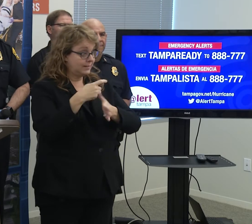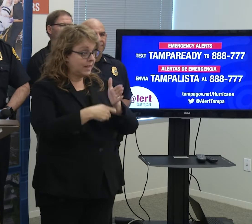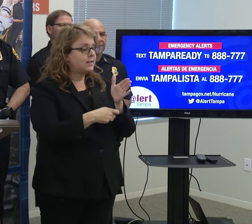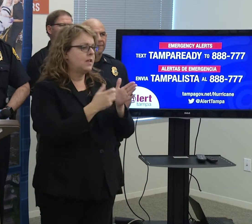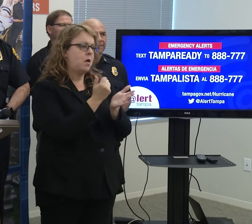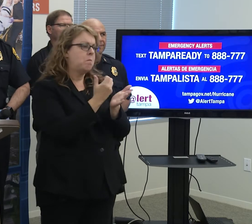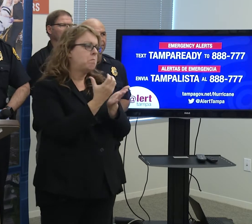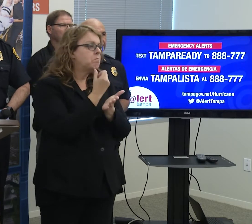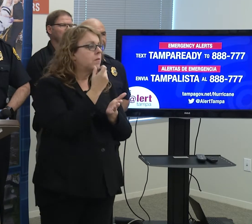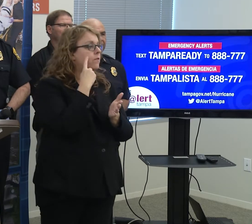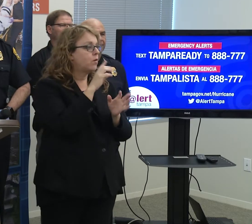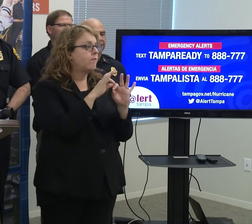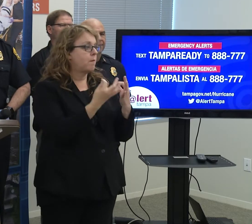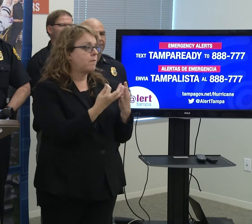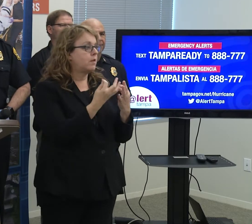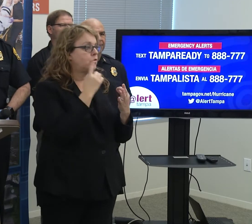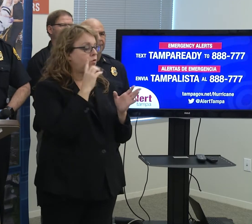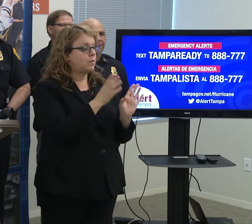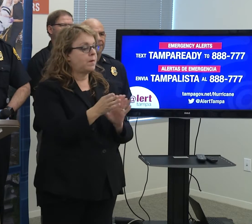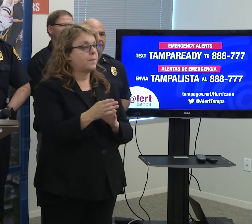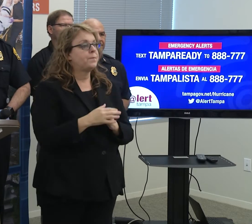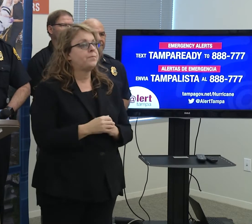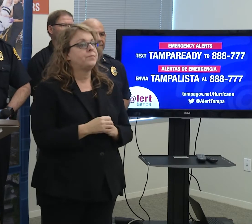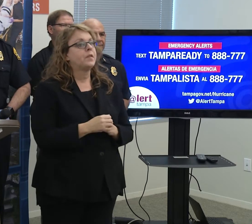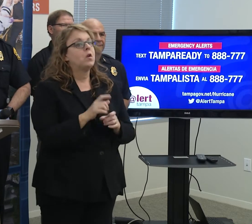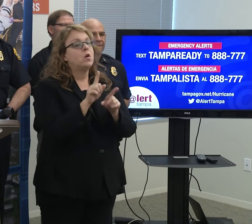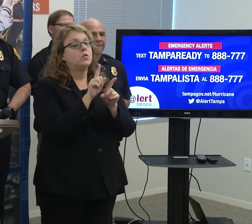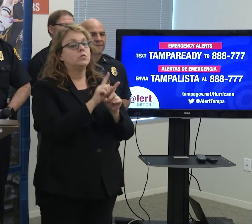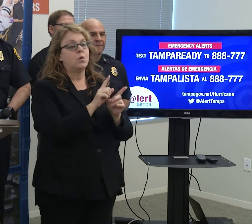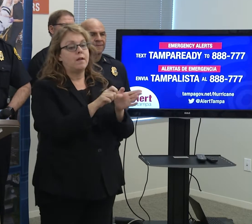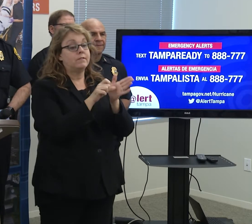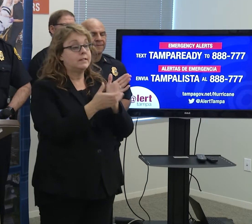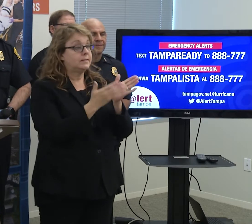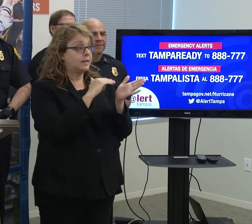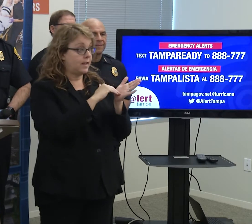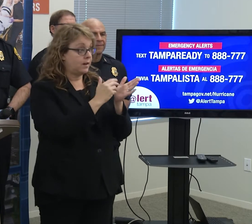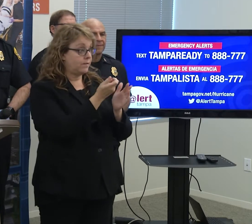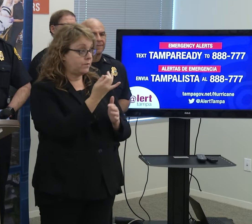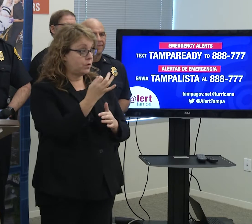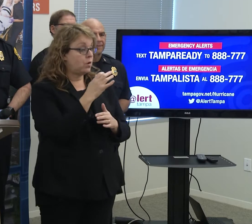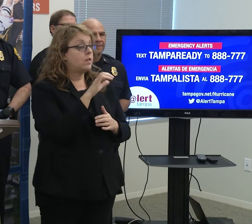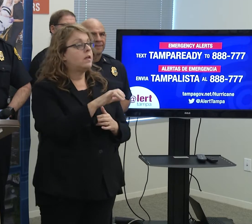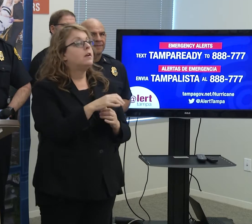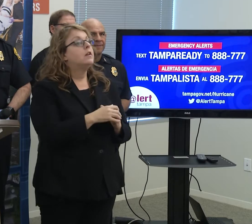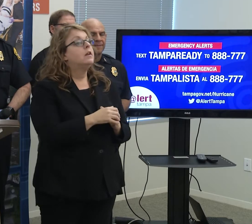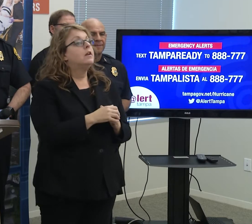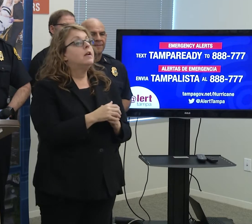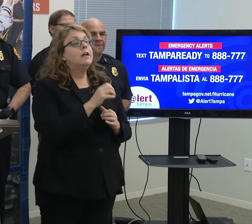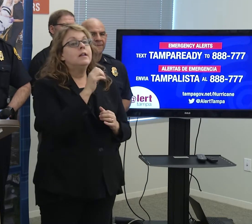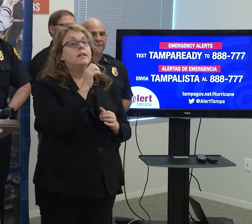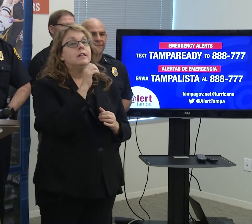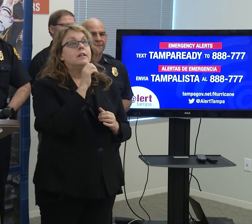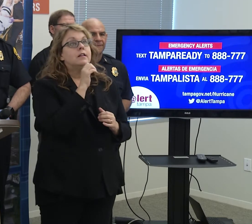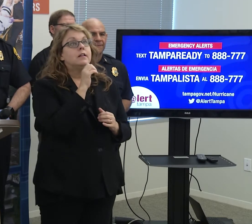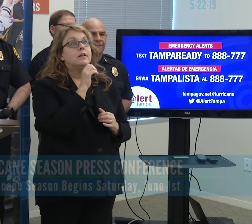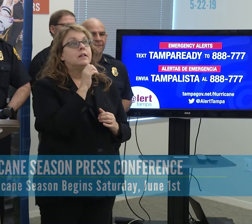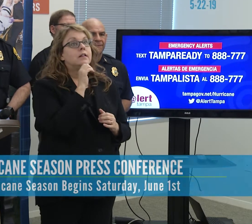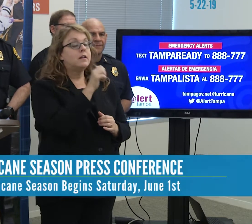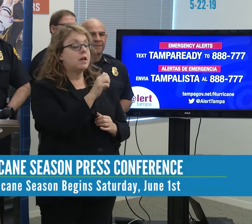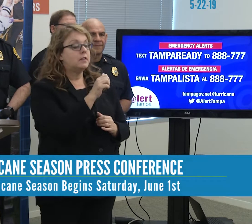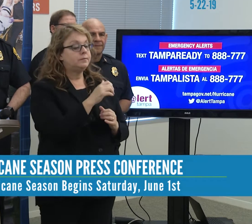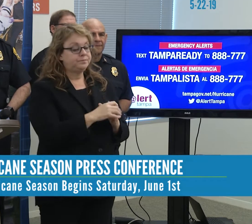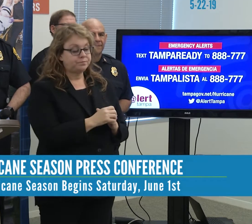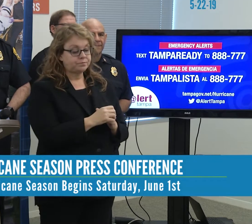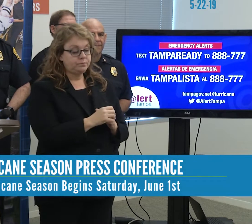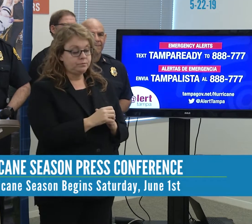in preparation of the storm season. I would like to reiterate a couple of things. It is not only